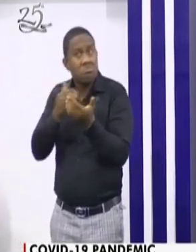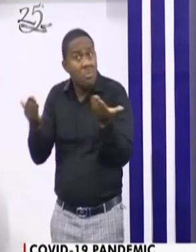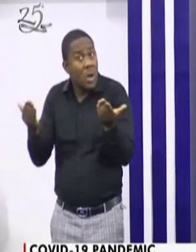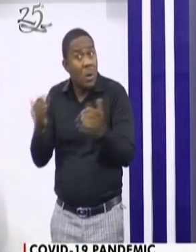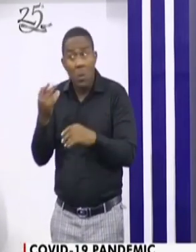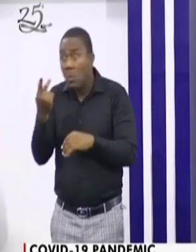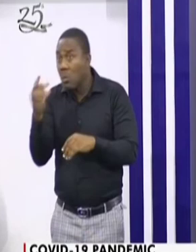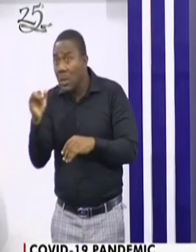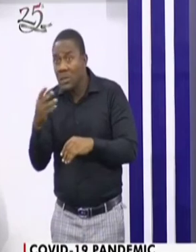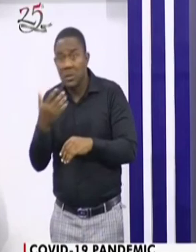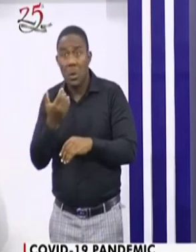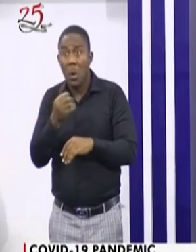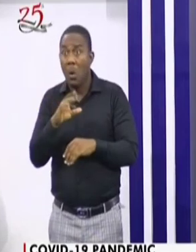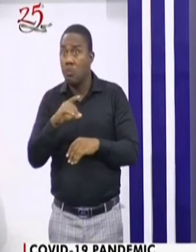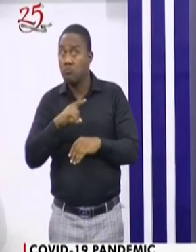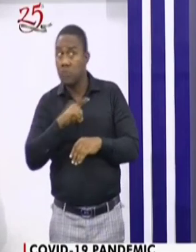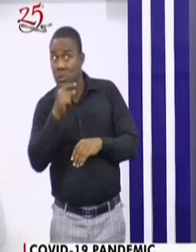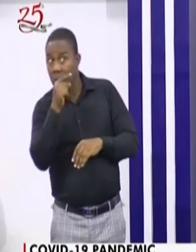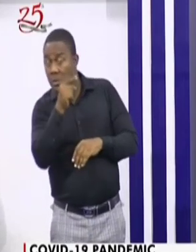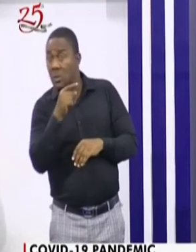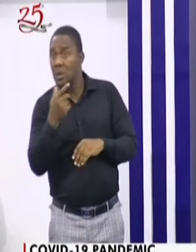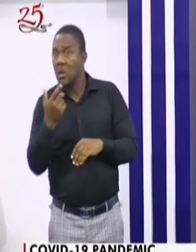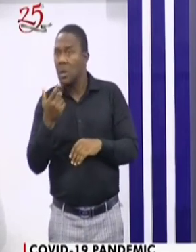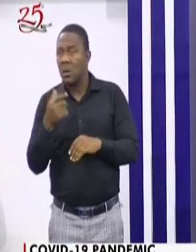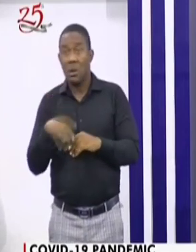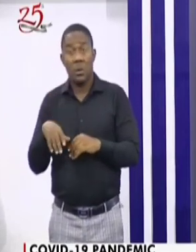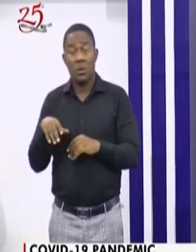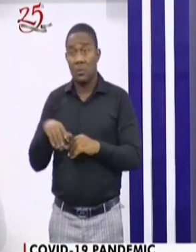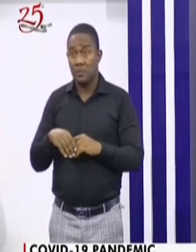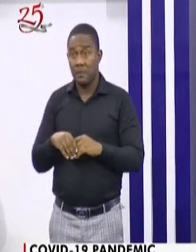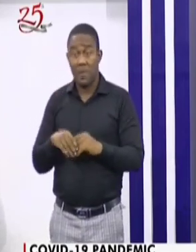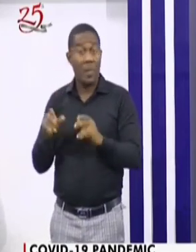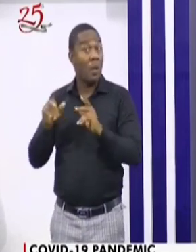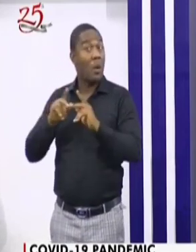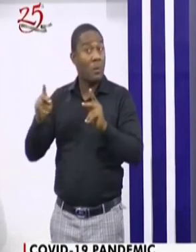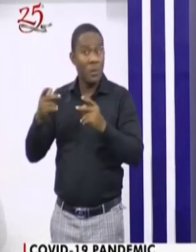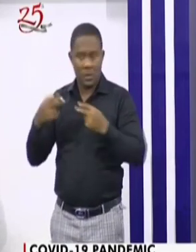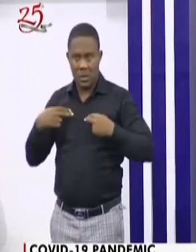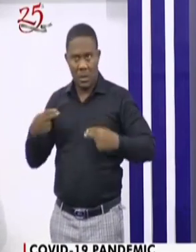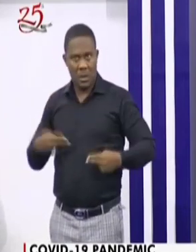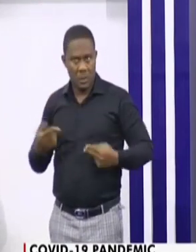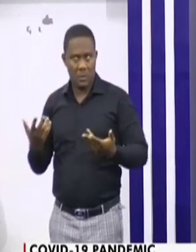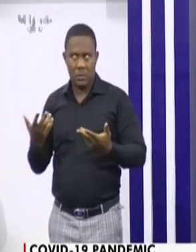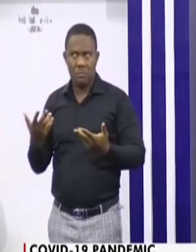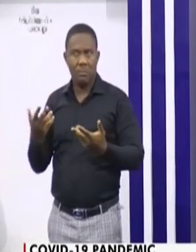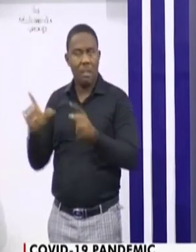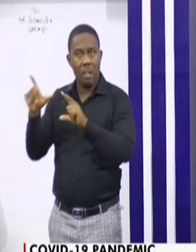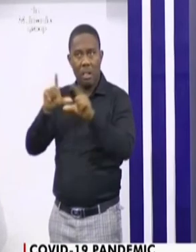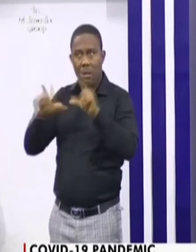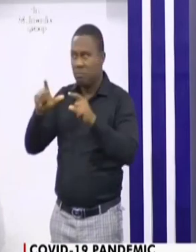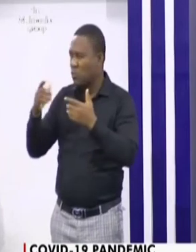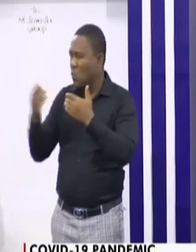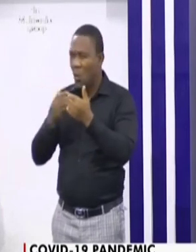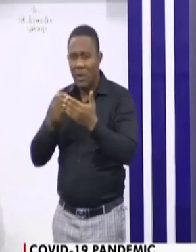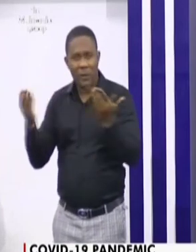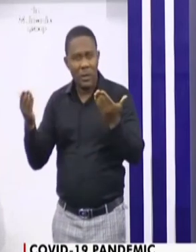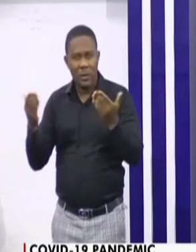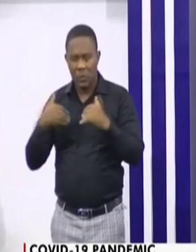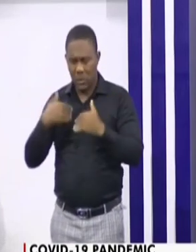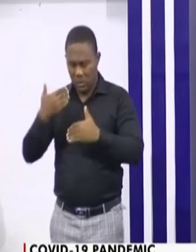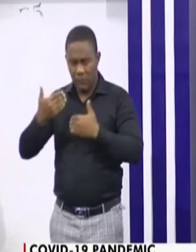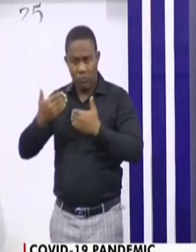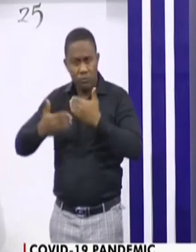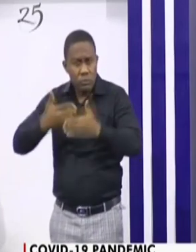Kumasi or Noguchi or the VSD or the Public Health Reference Lab, we go through a process